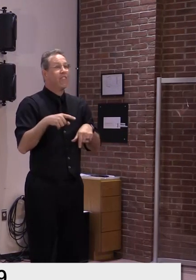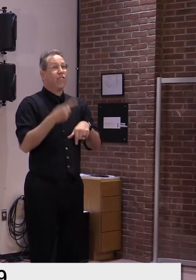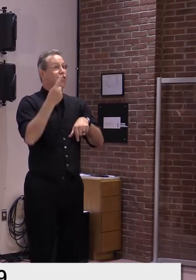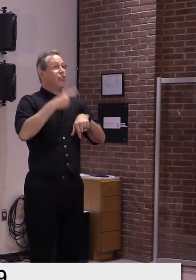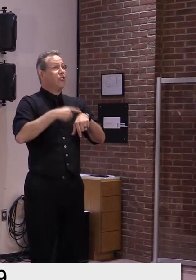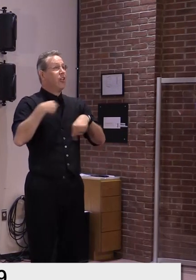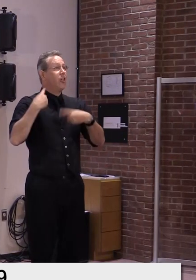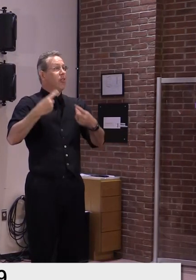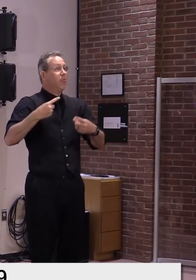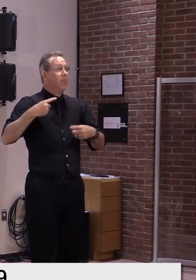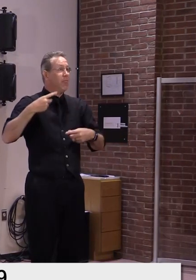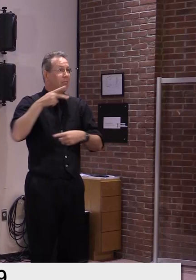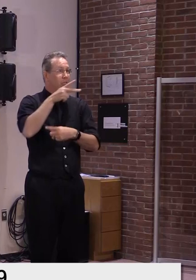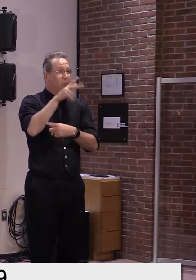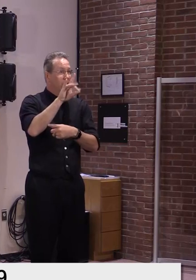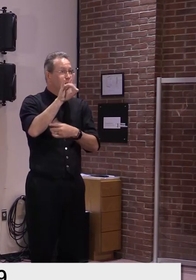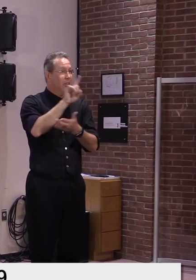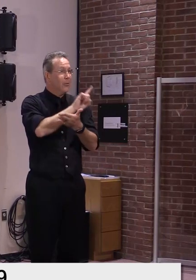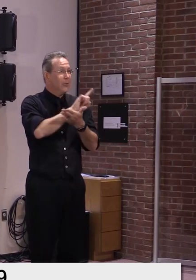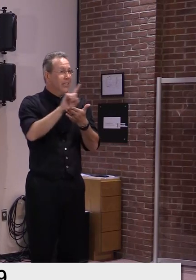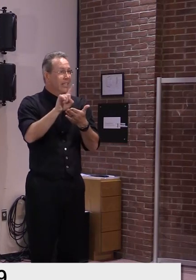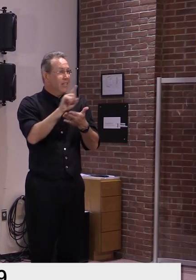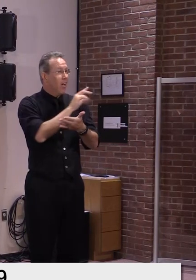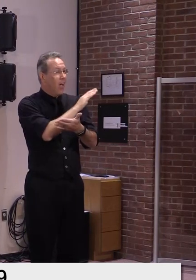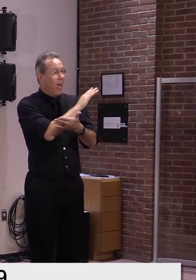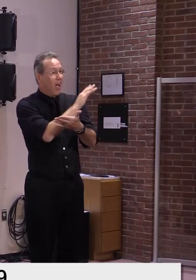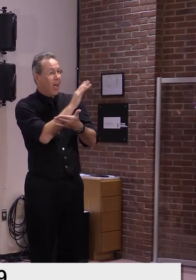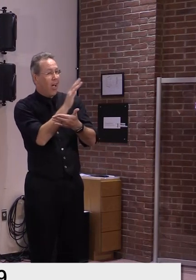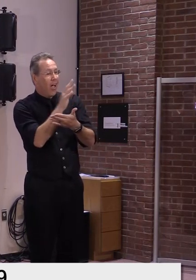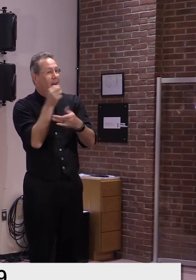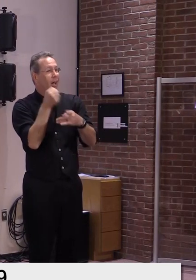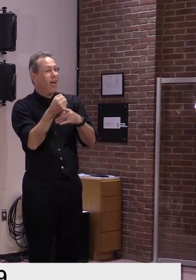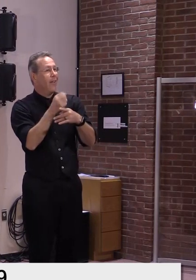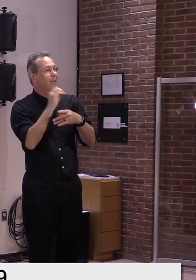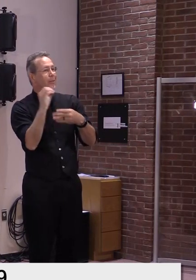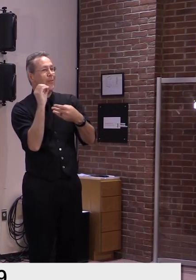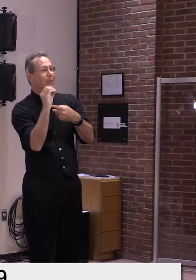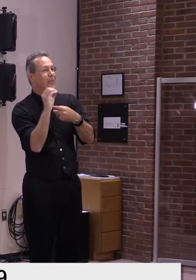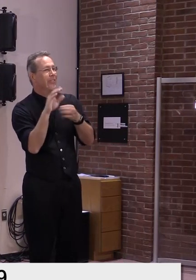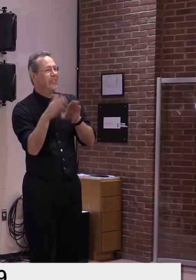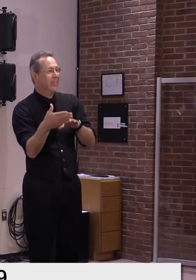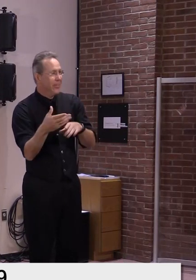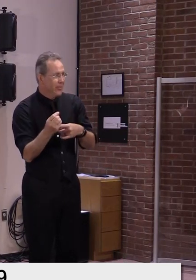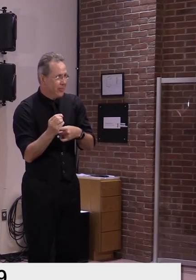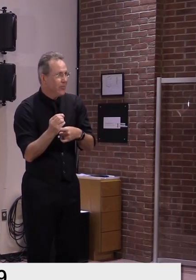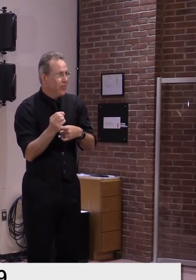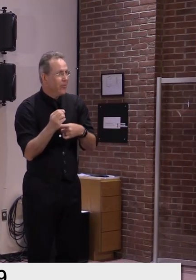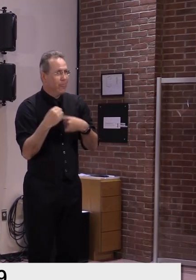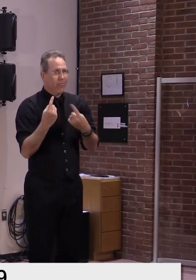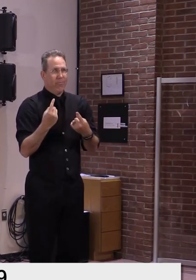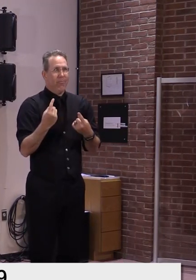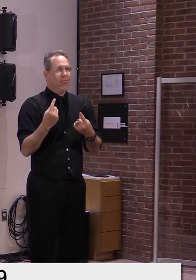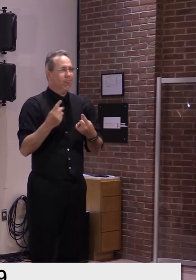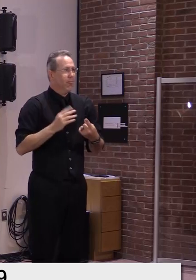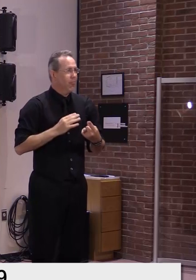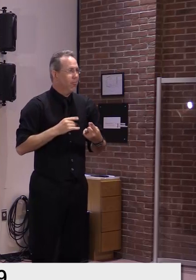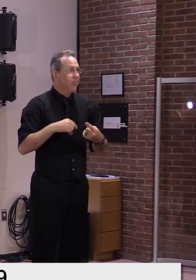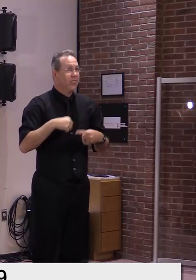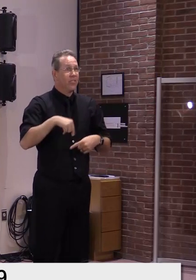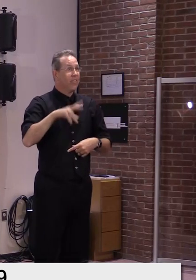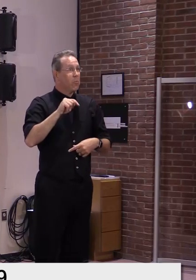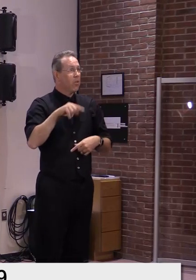weeks. And we are one of the only states in the country that did not have a COVID-19 fatality this past